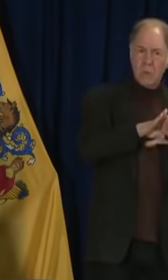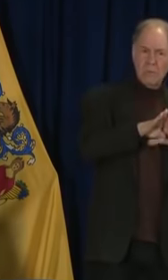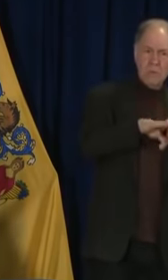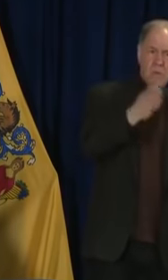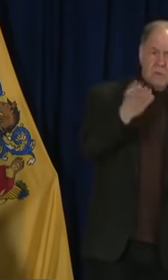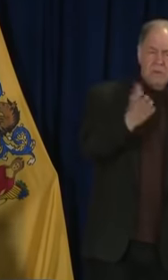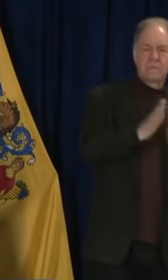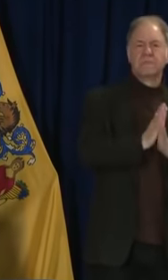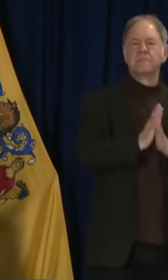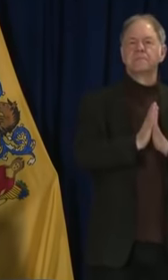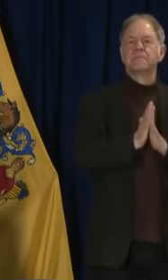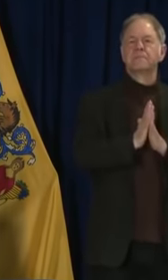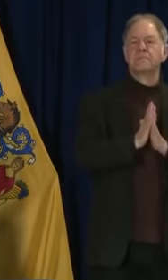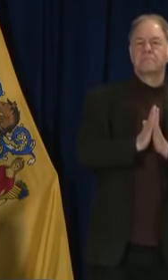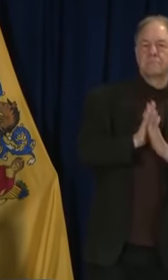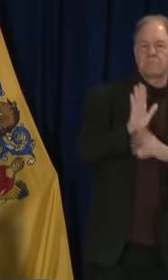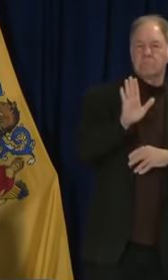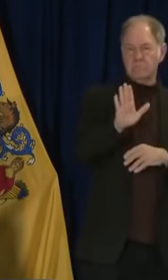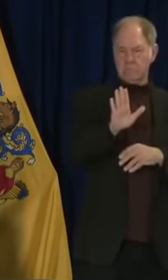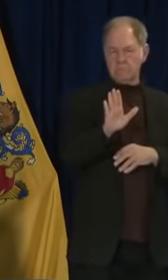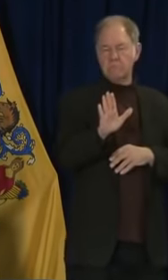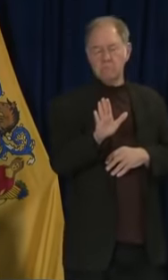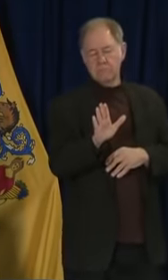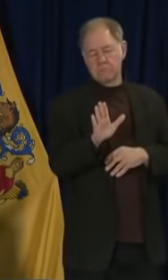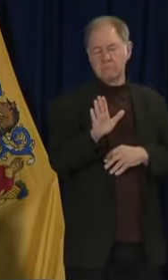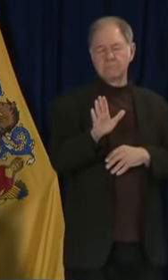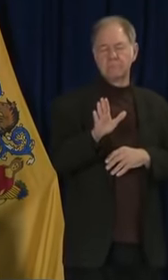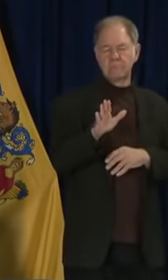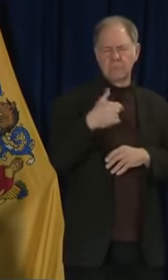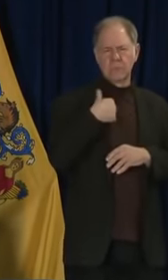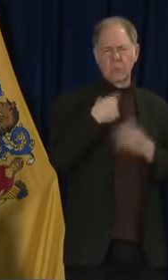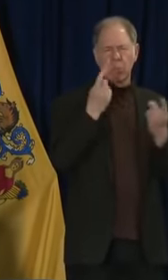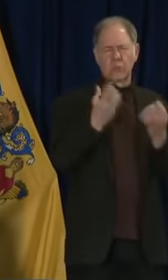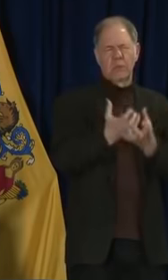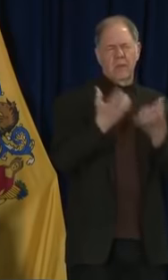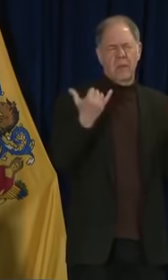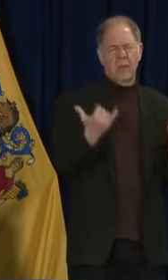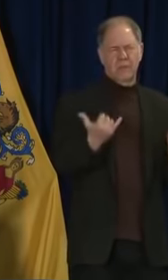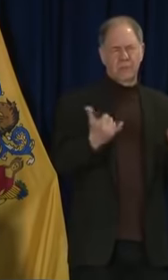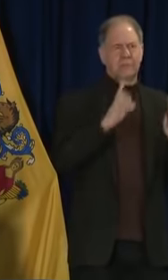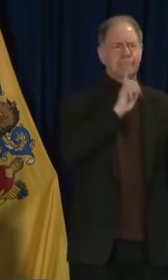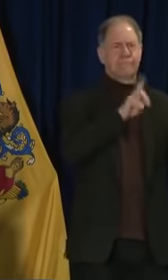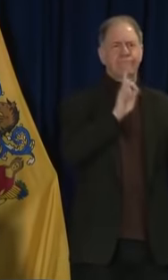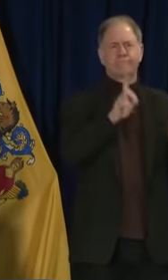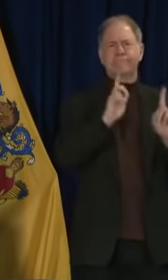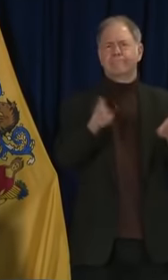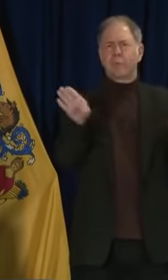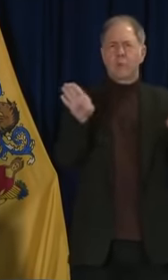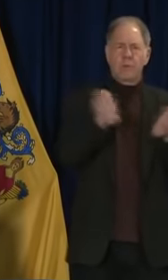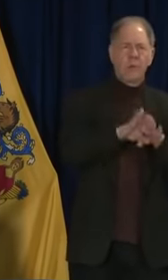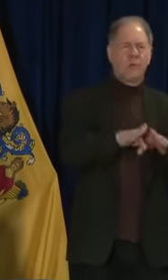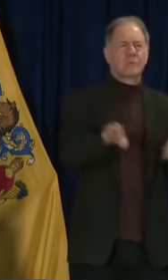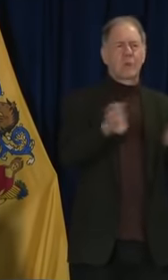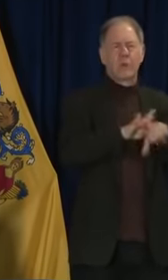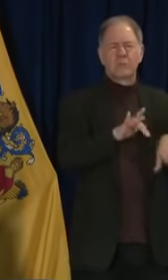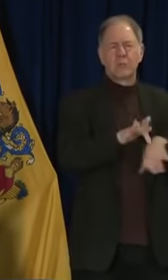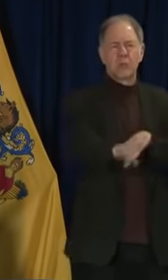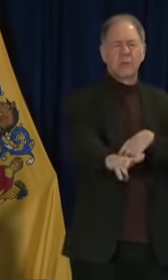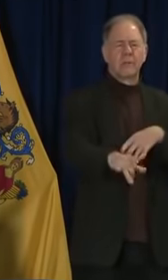So you'll accept when we take the amount of steps that we're taking today, which I think is maybe unprecedented in the history of the state of New